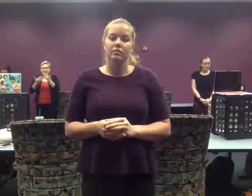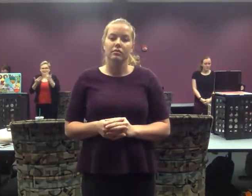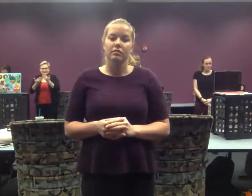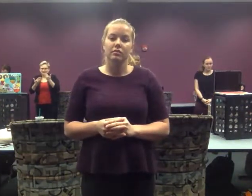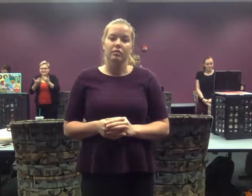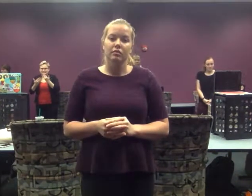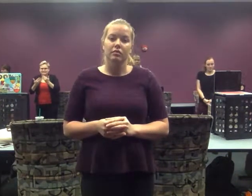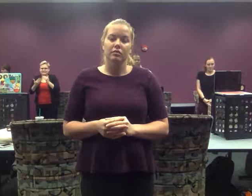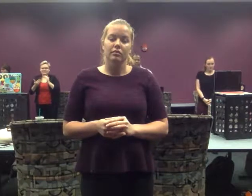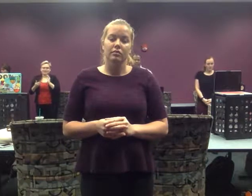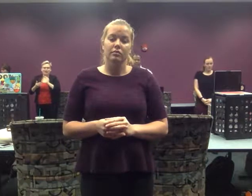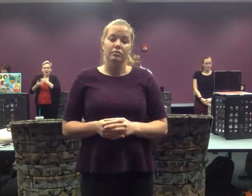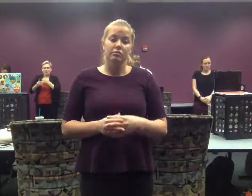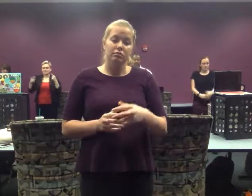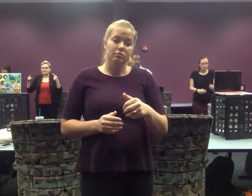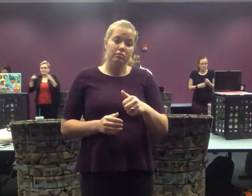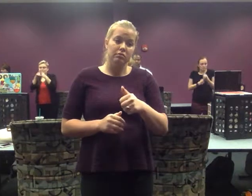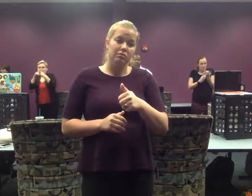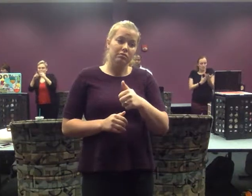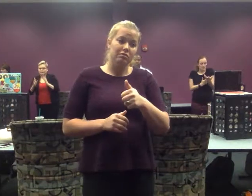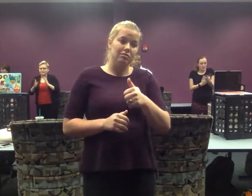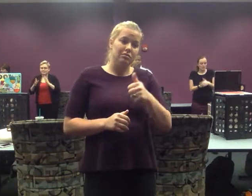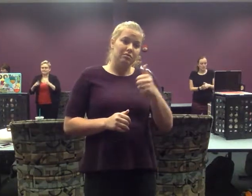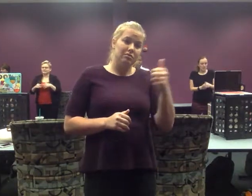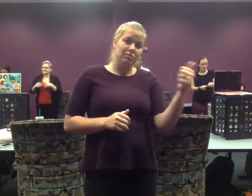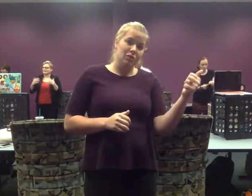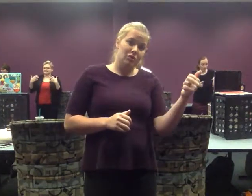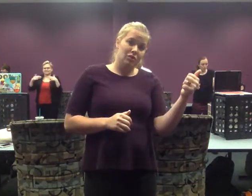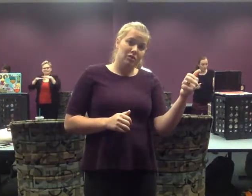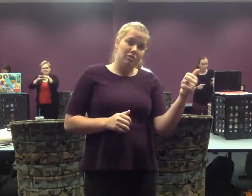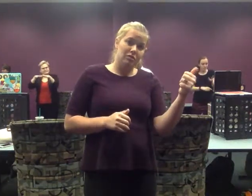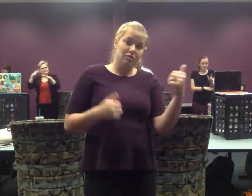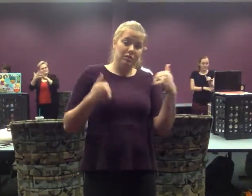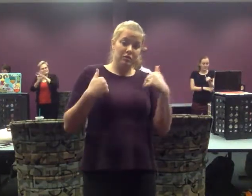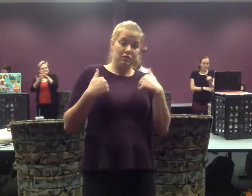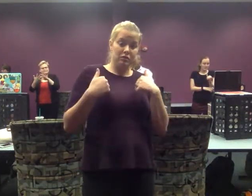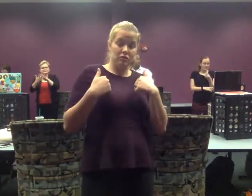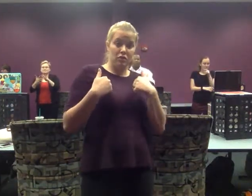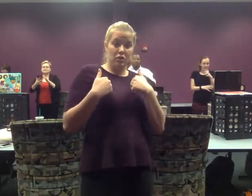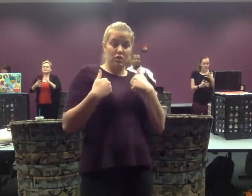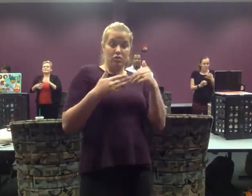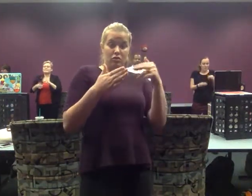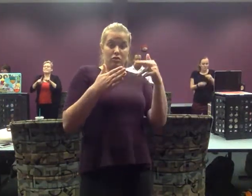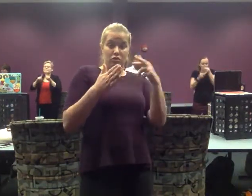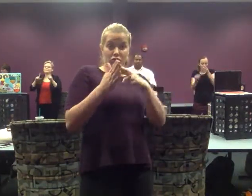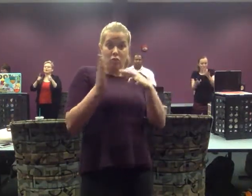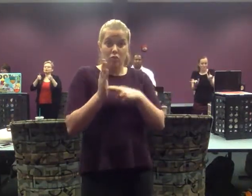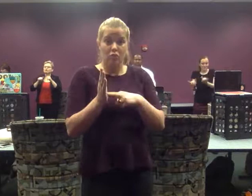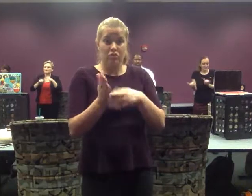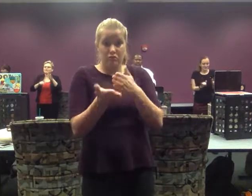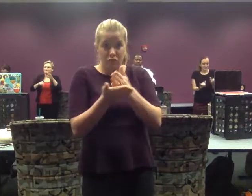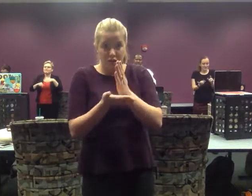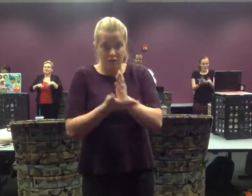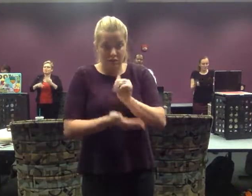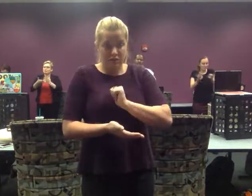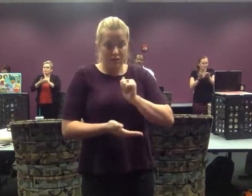in our history the same rights we reserve for ourselves. Now that applies when we oppose each